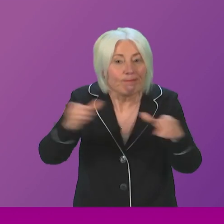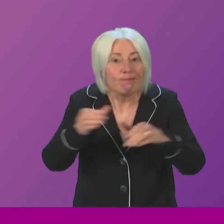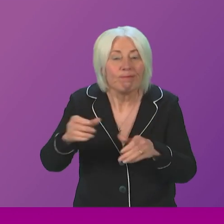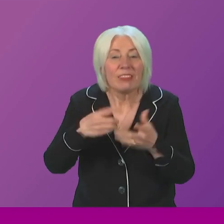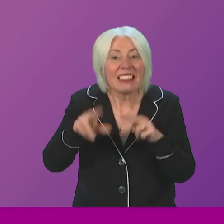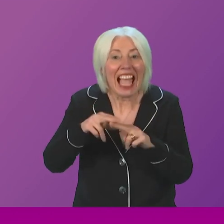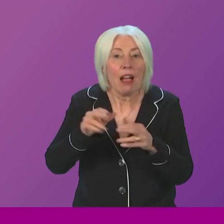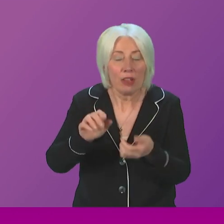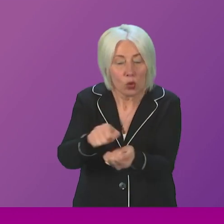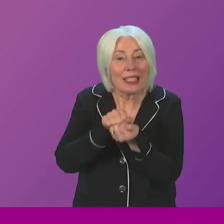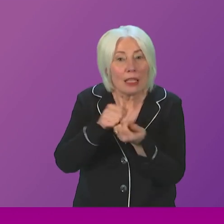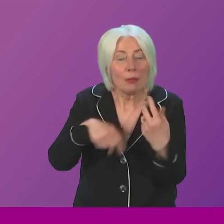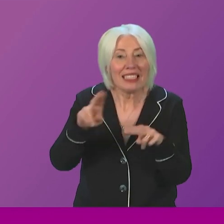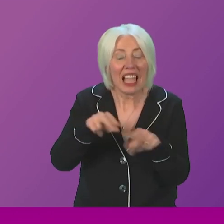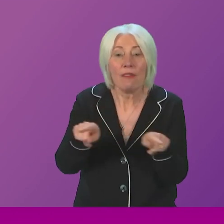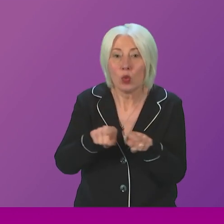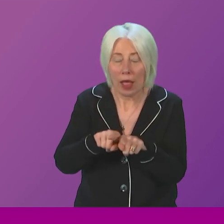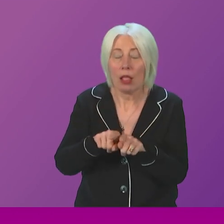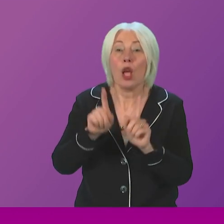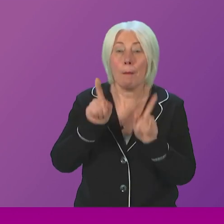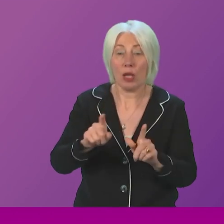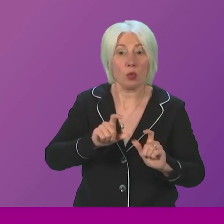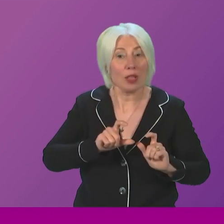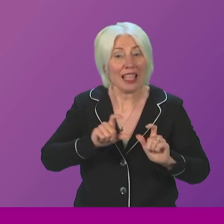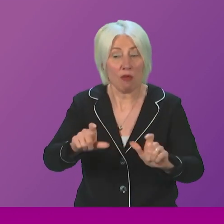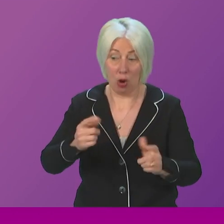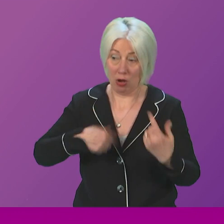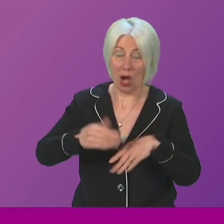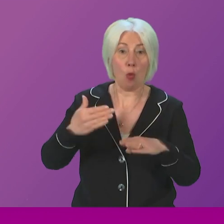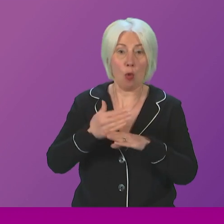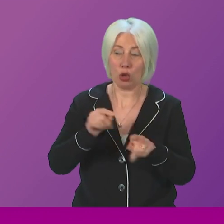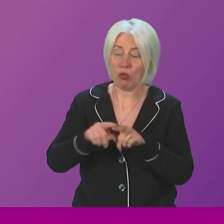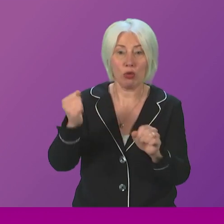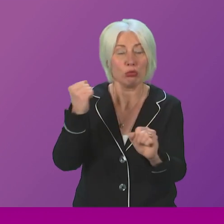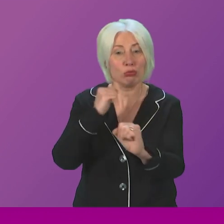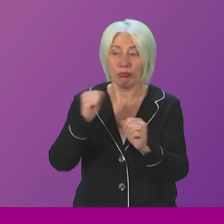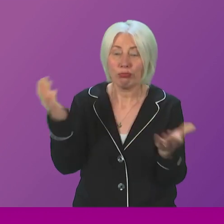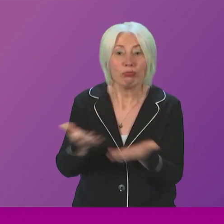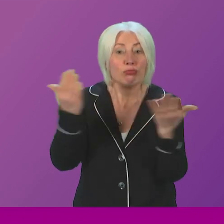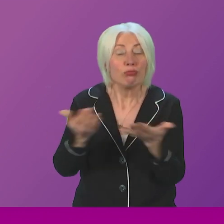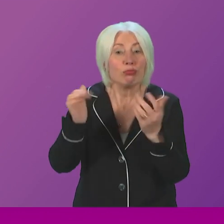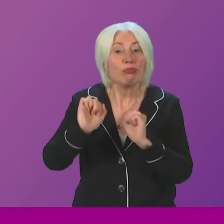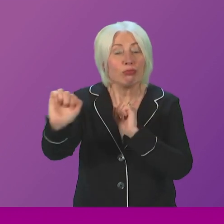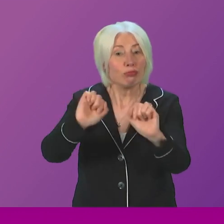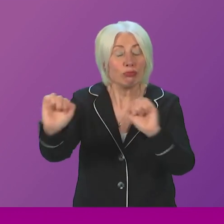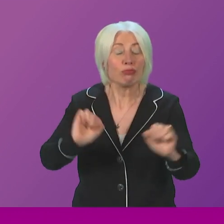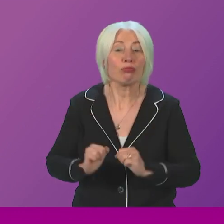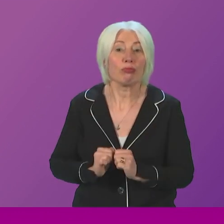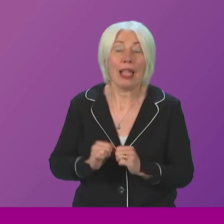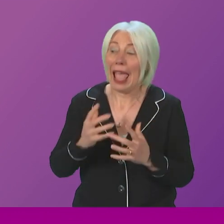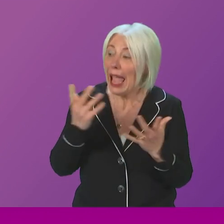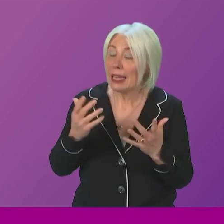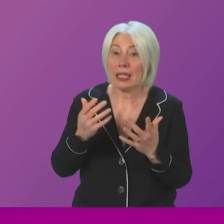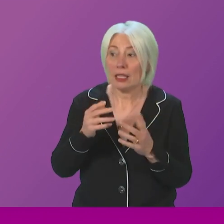and staff wellbeing in the sector. So, we continue our work to promote these practices and improving pay and improving conditions